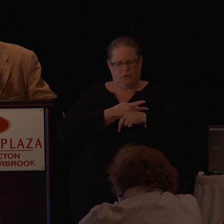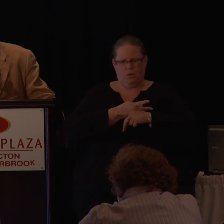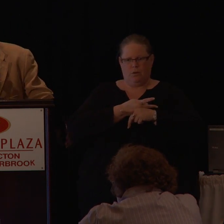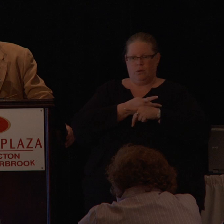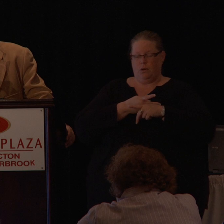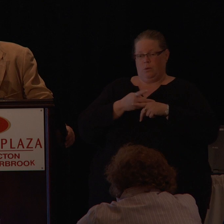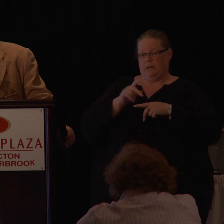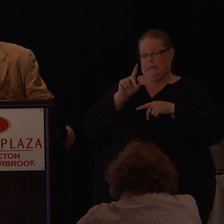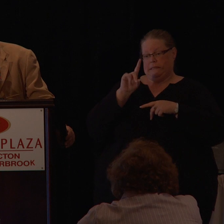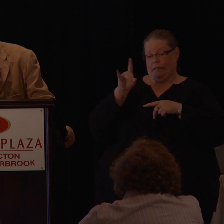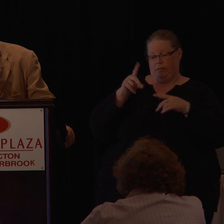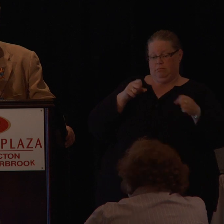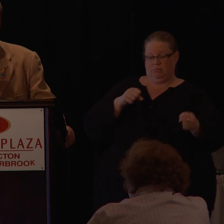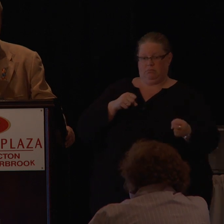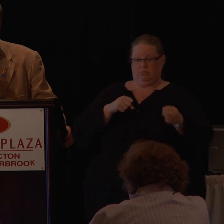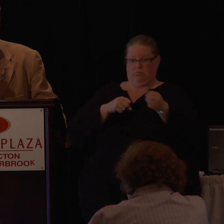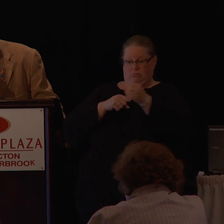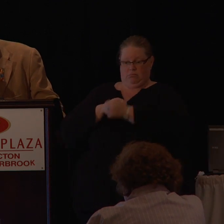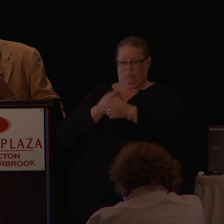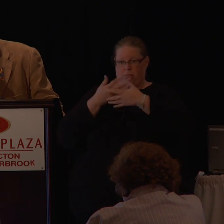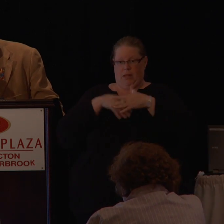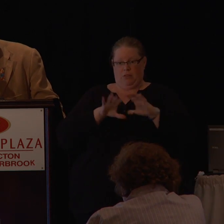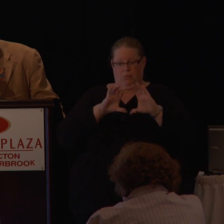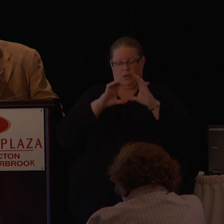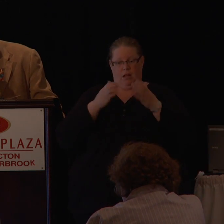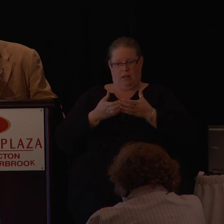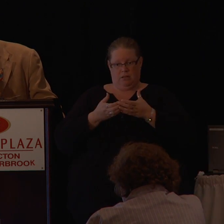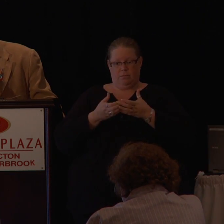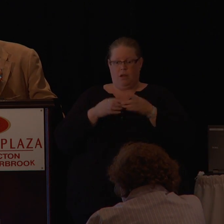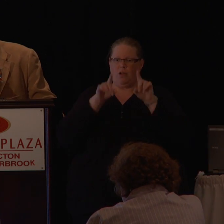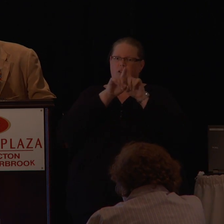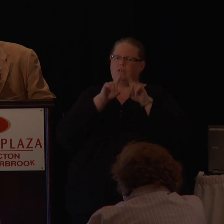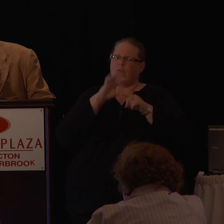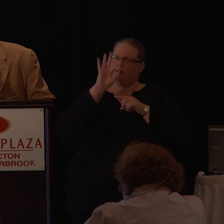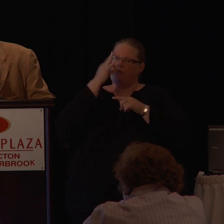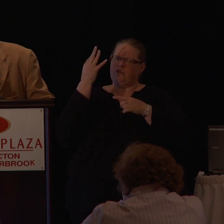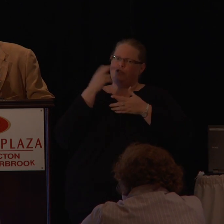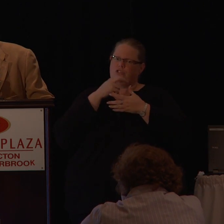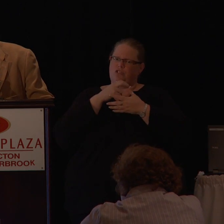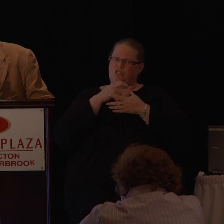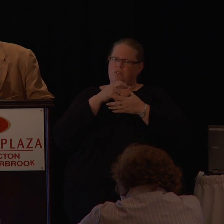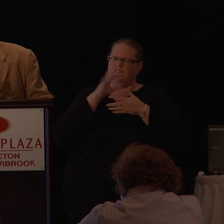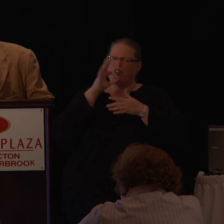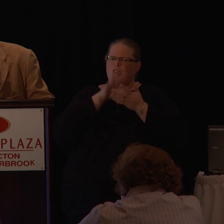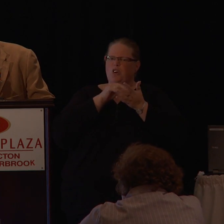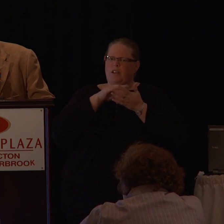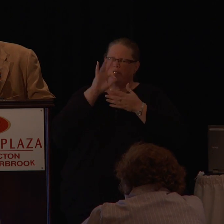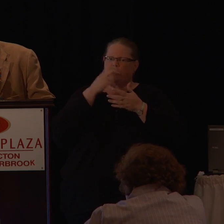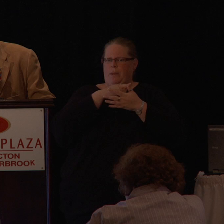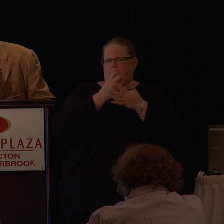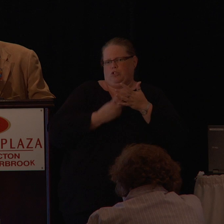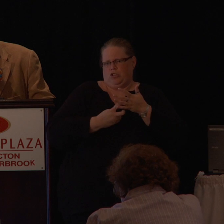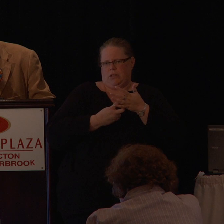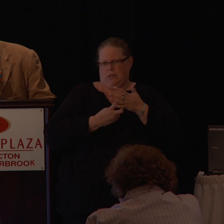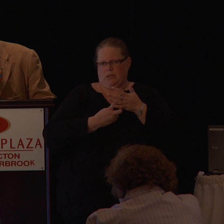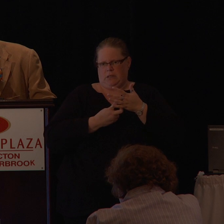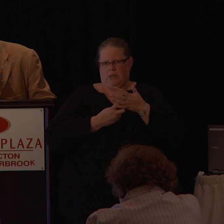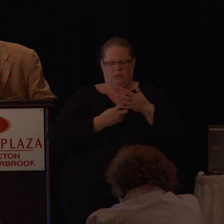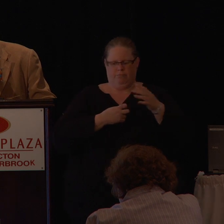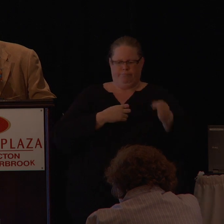mainstream classroom, we actually also removed him from French as a language of instruction, a second